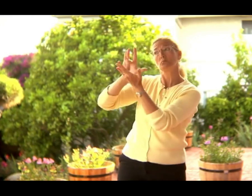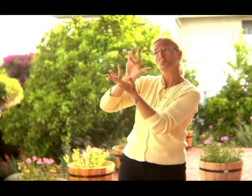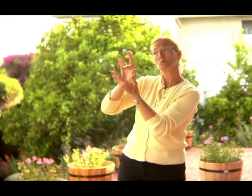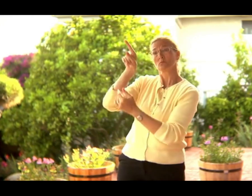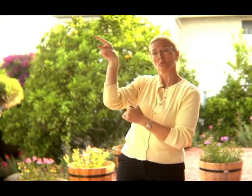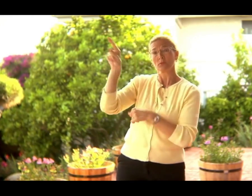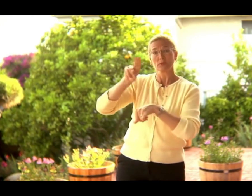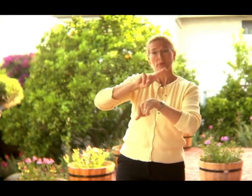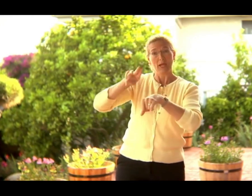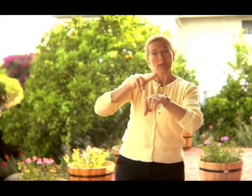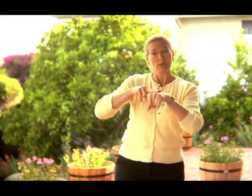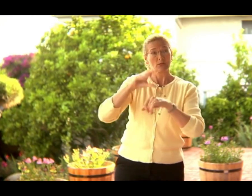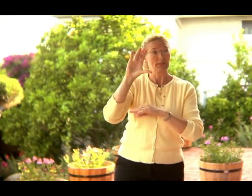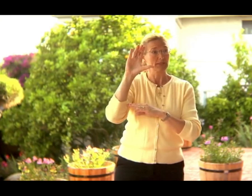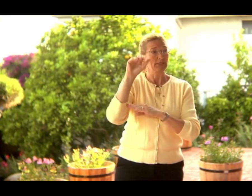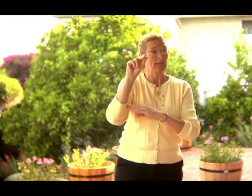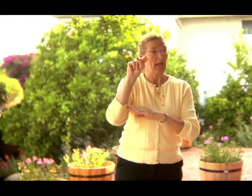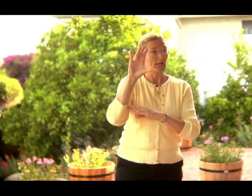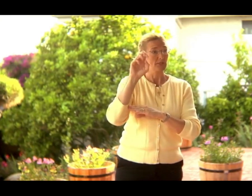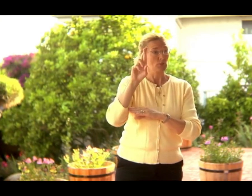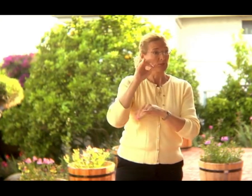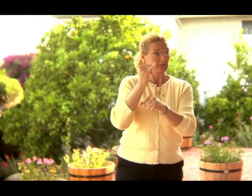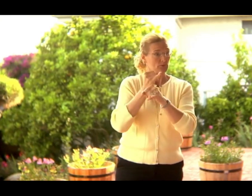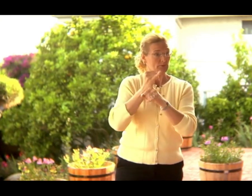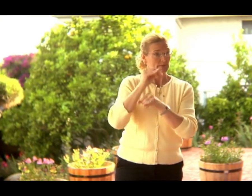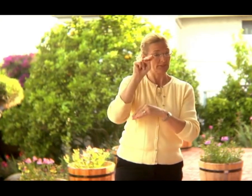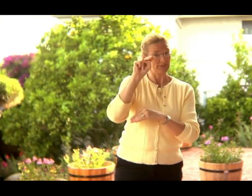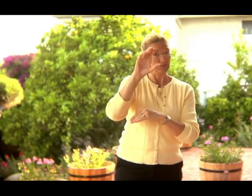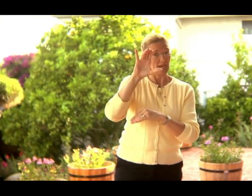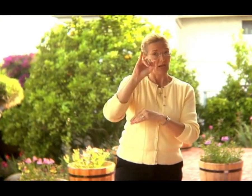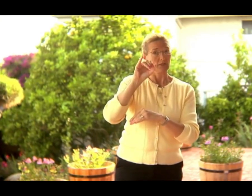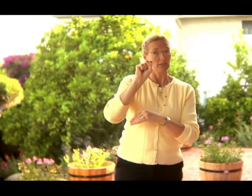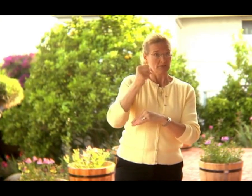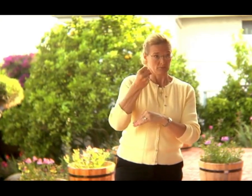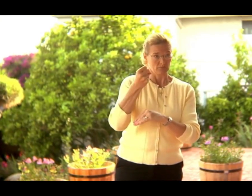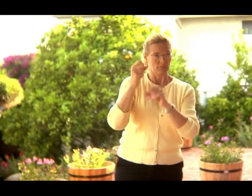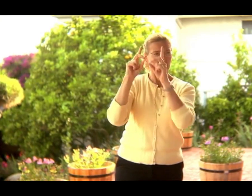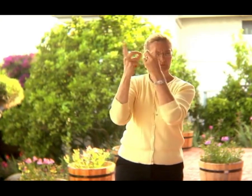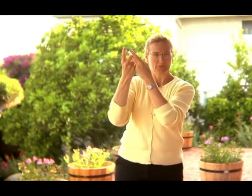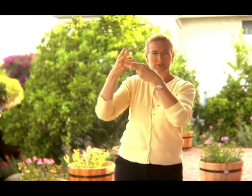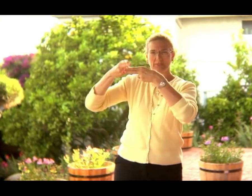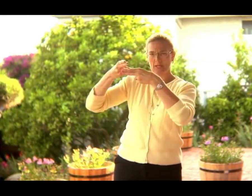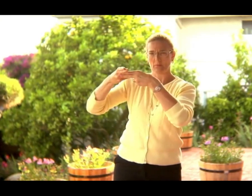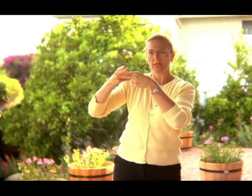or contacting the National Cancer Institute's Cancer Information Service.